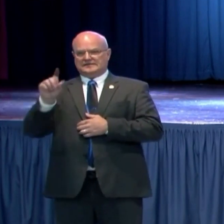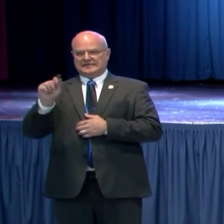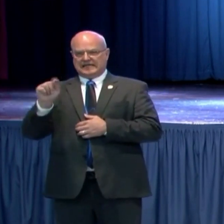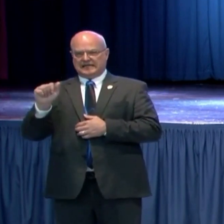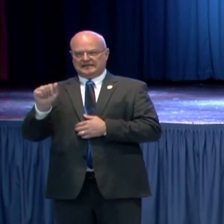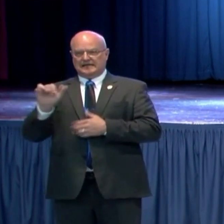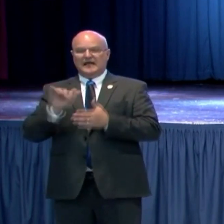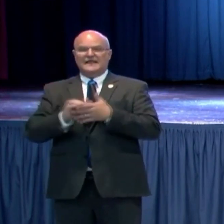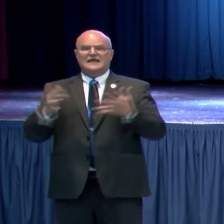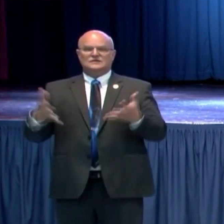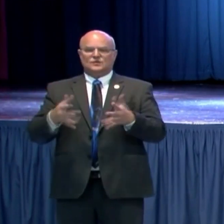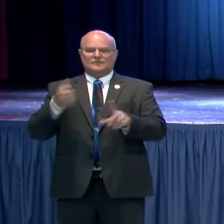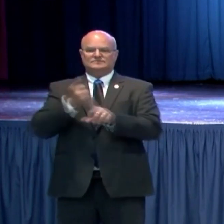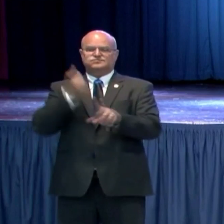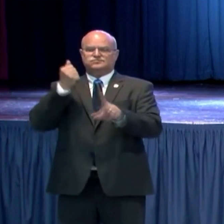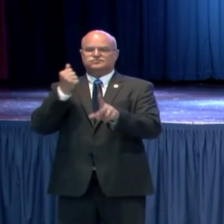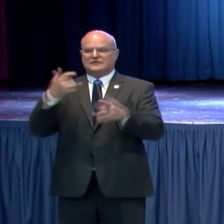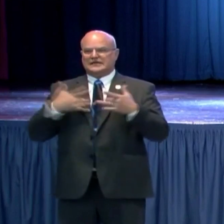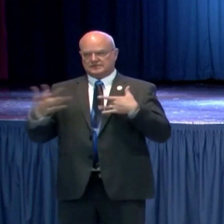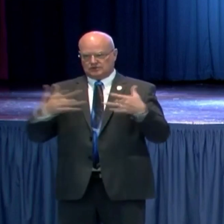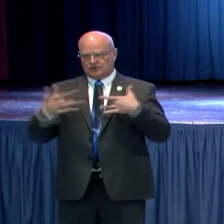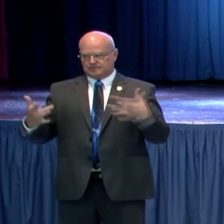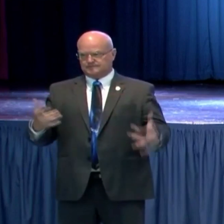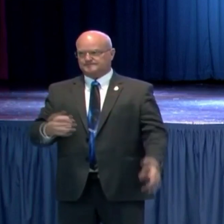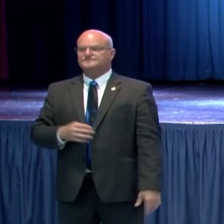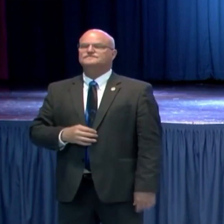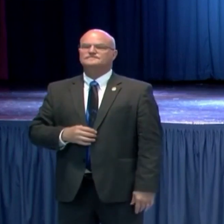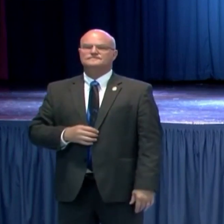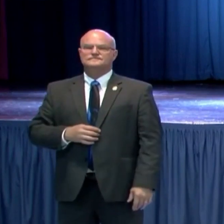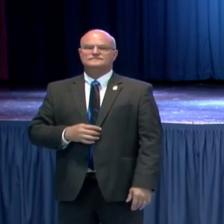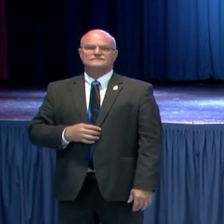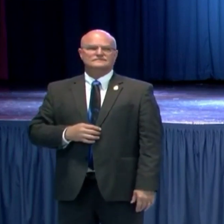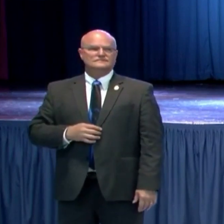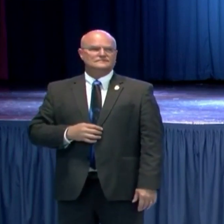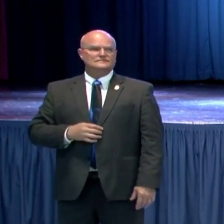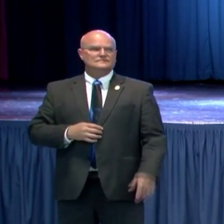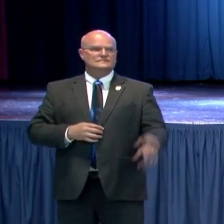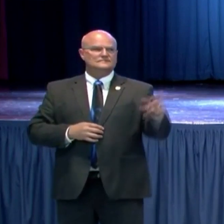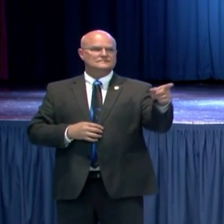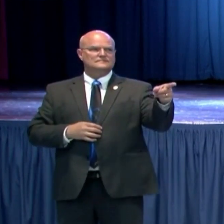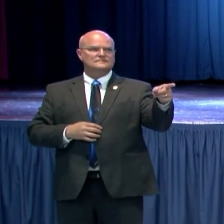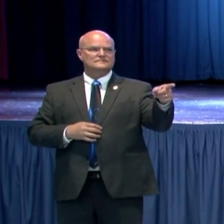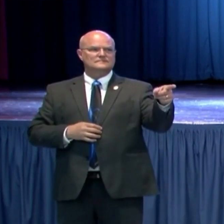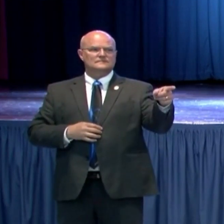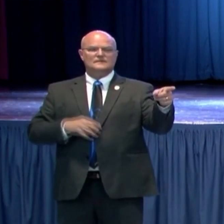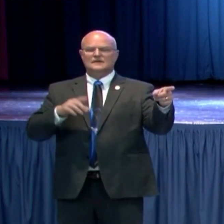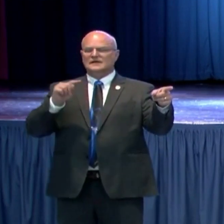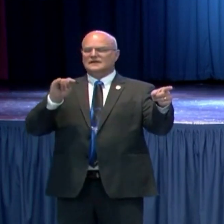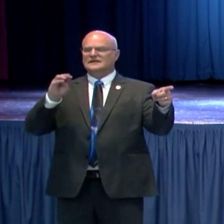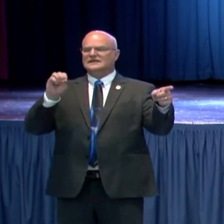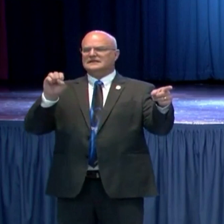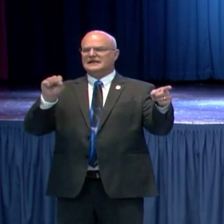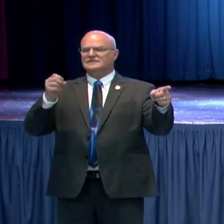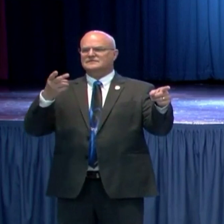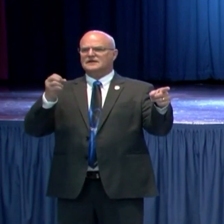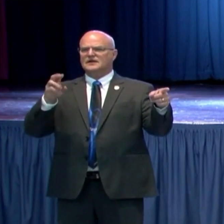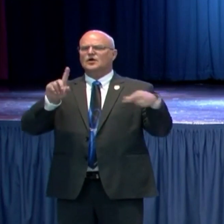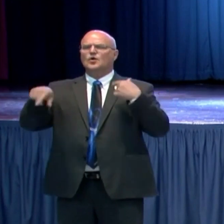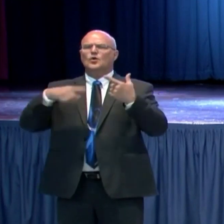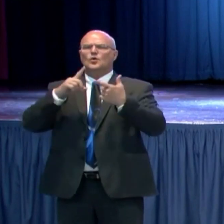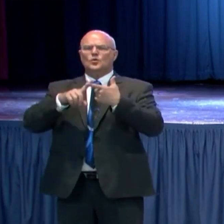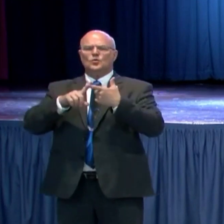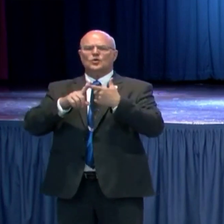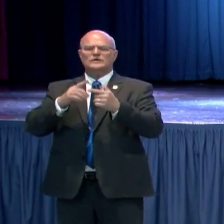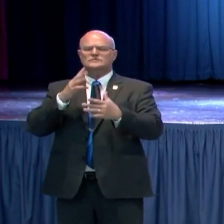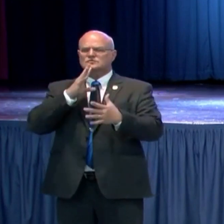data. And that's what triggers a concern. Mr. Governor. Yes. Johnson, Times Herald. What are you planning to share with our